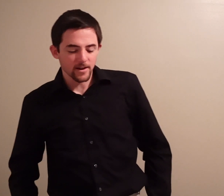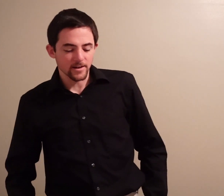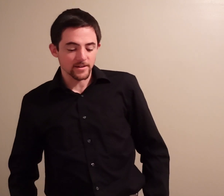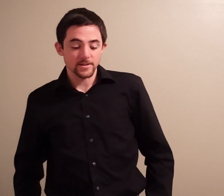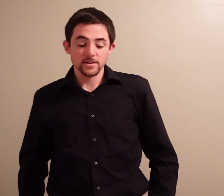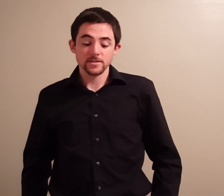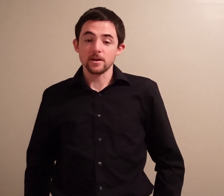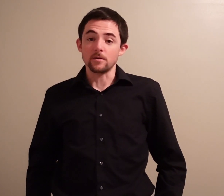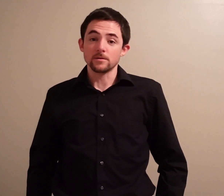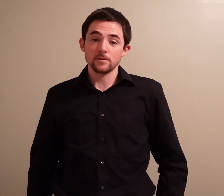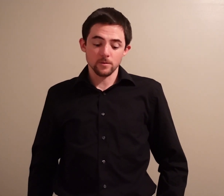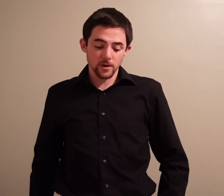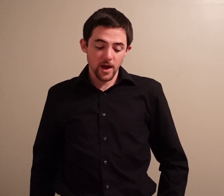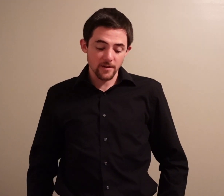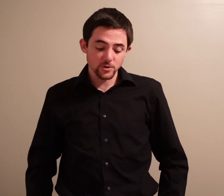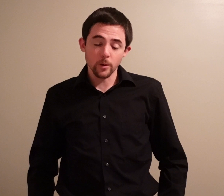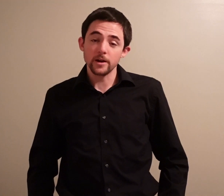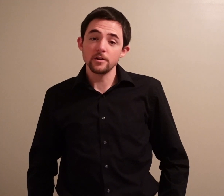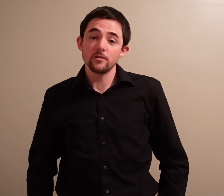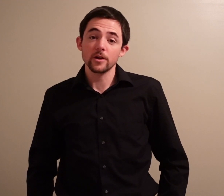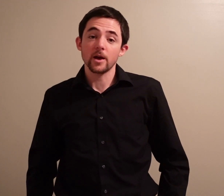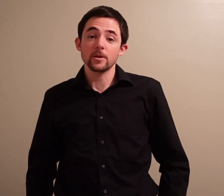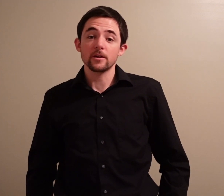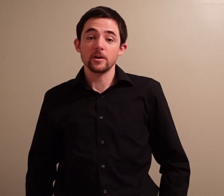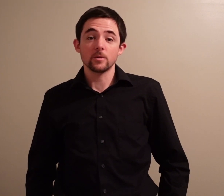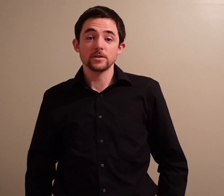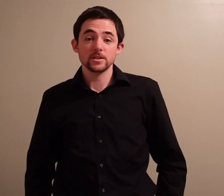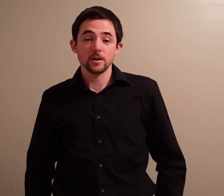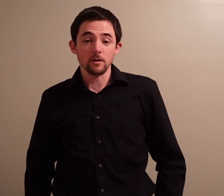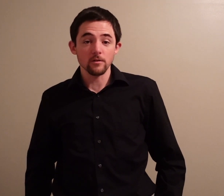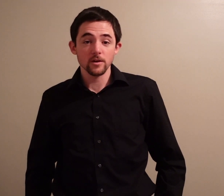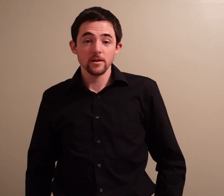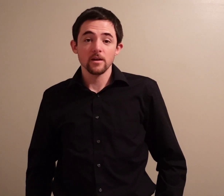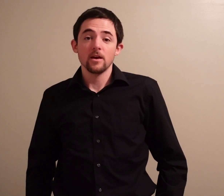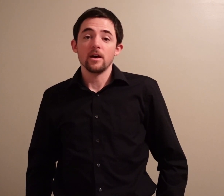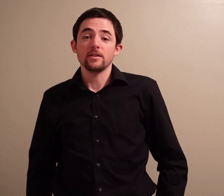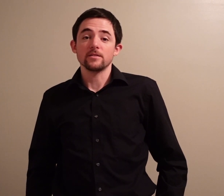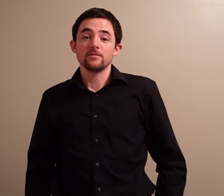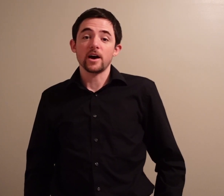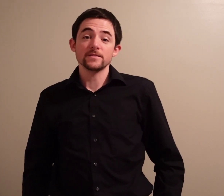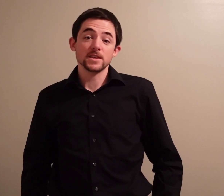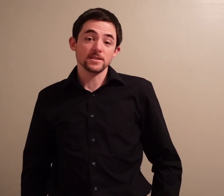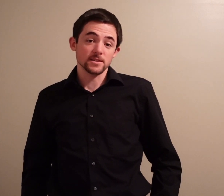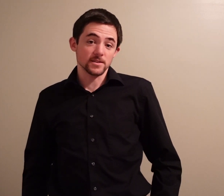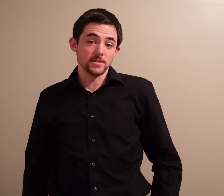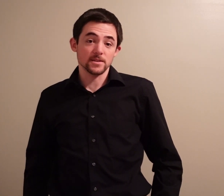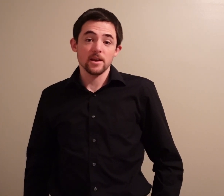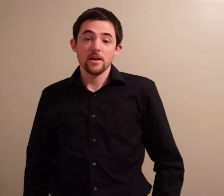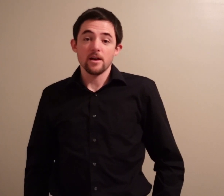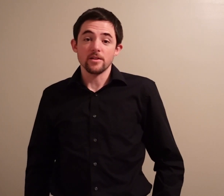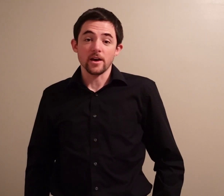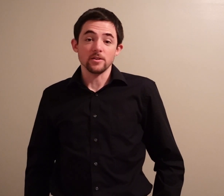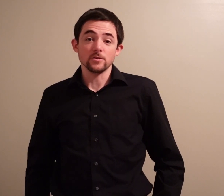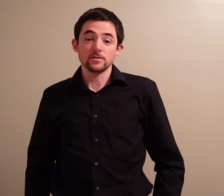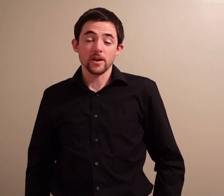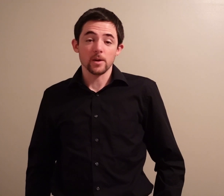Alrighty, so we have 20 new vocabulary words to go over and then 5 sentences that use